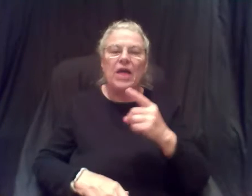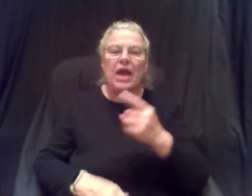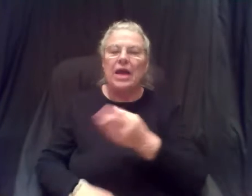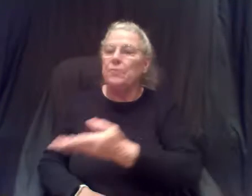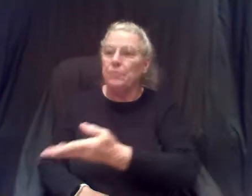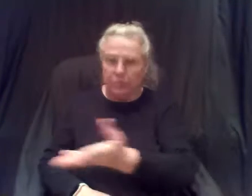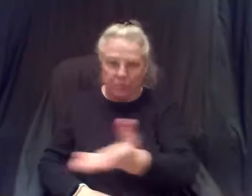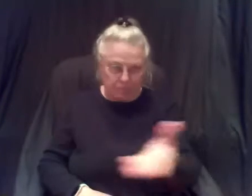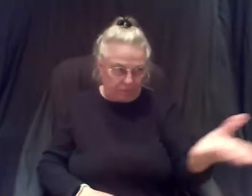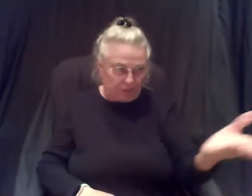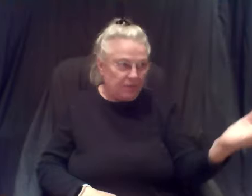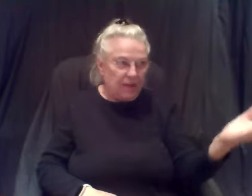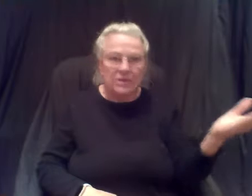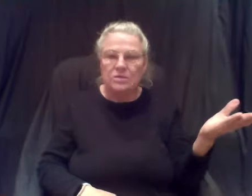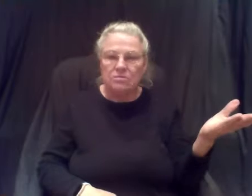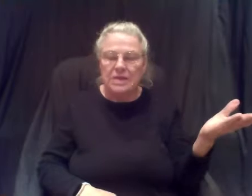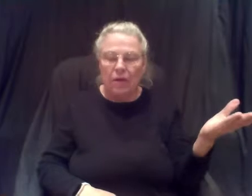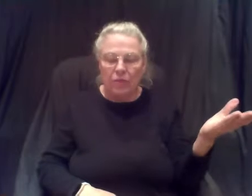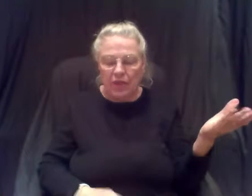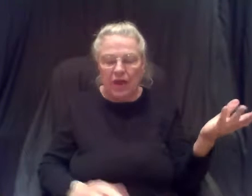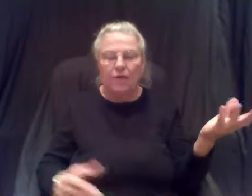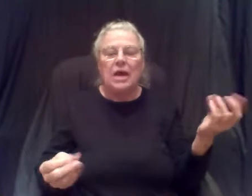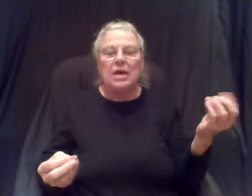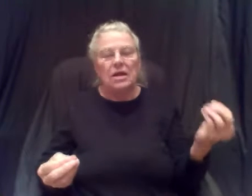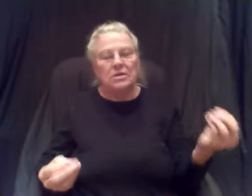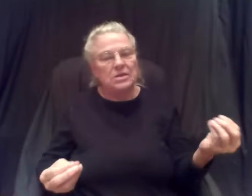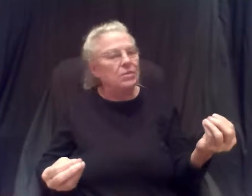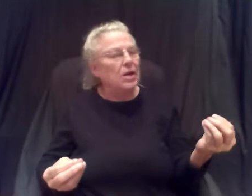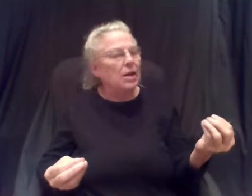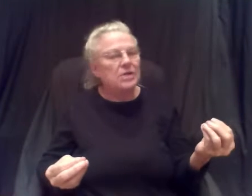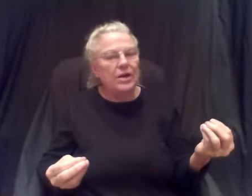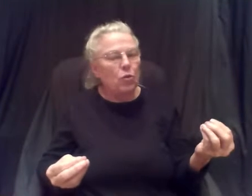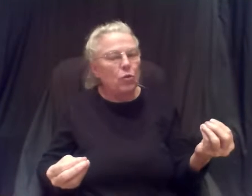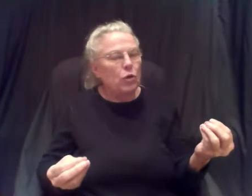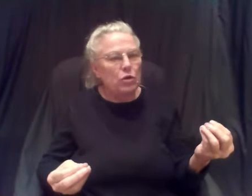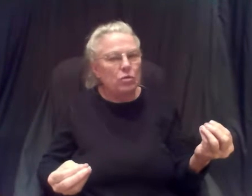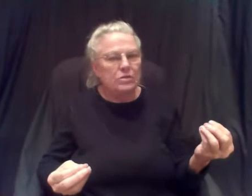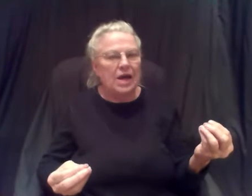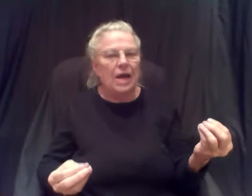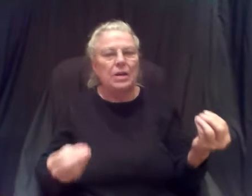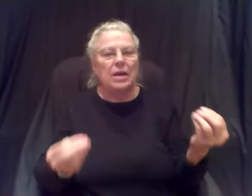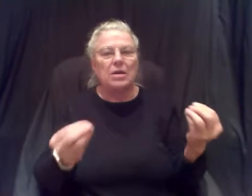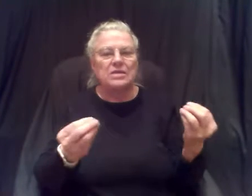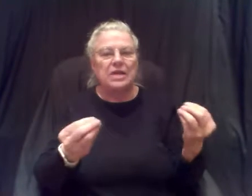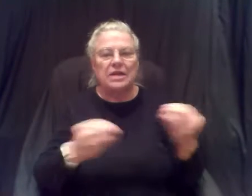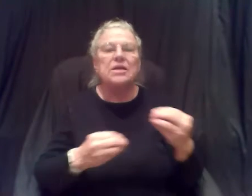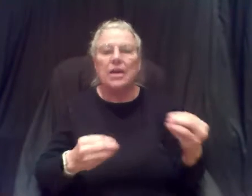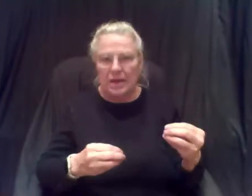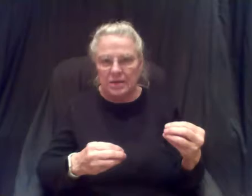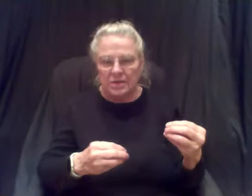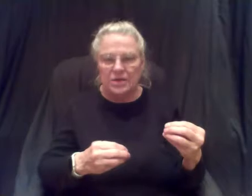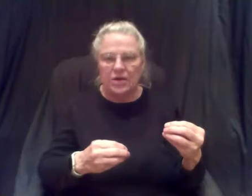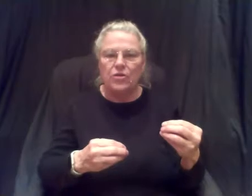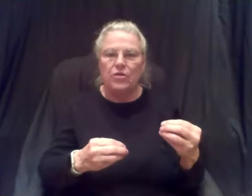They, and that's out there. Now, sometimes I don't use that because it's not necessary to the